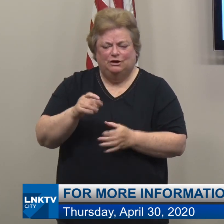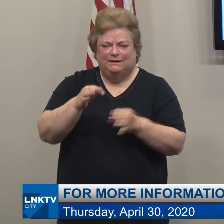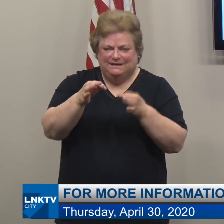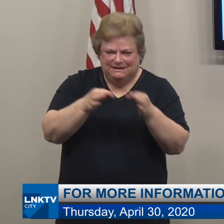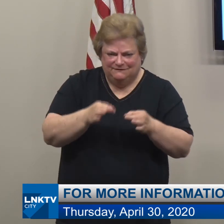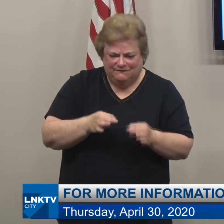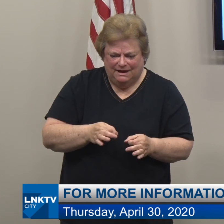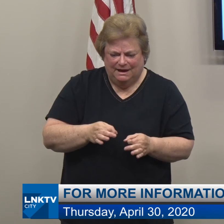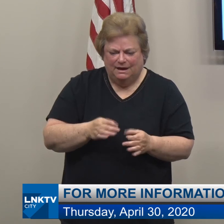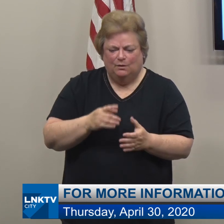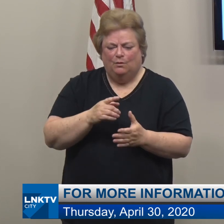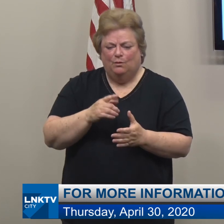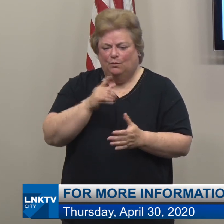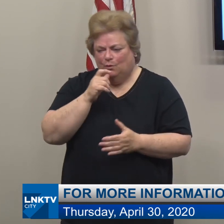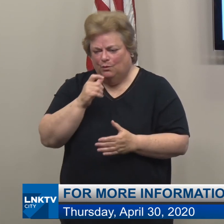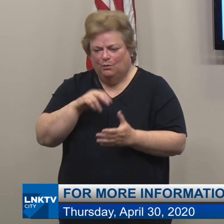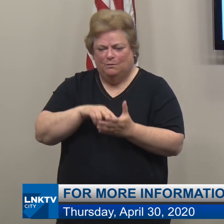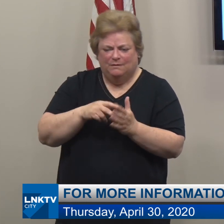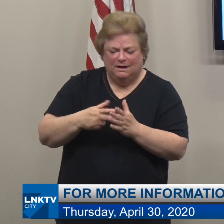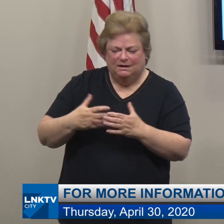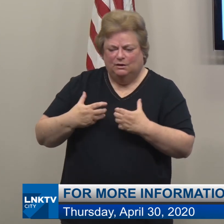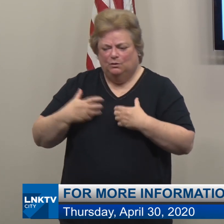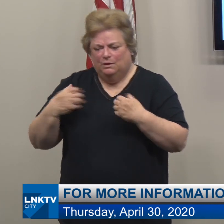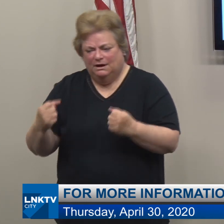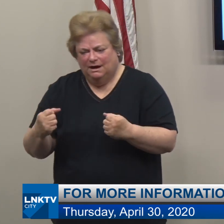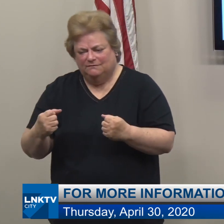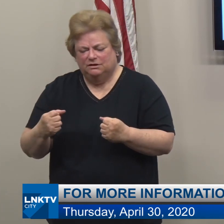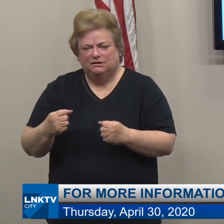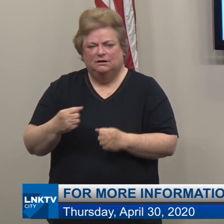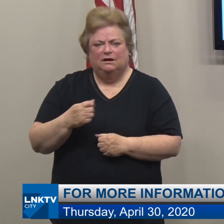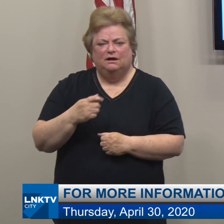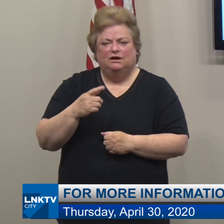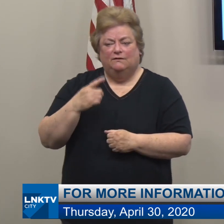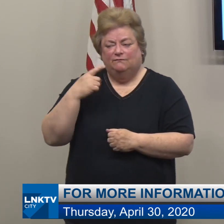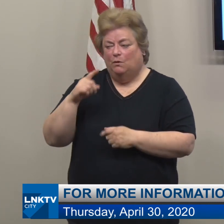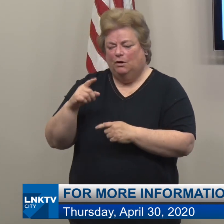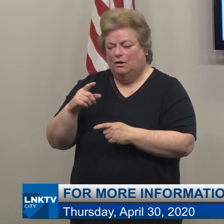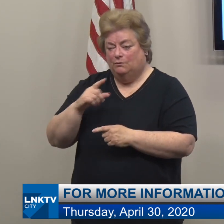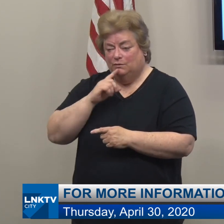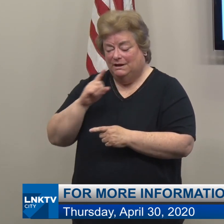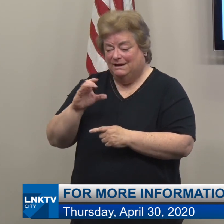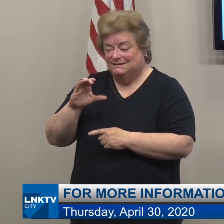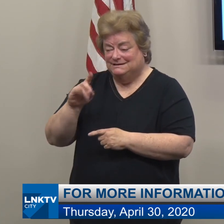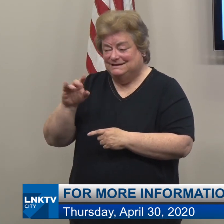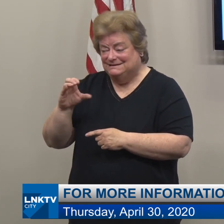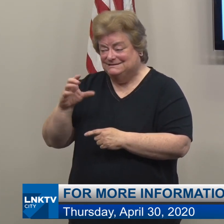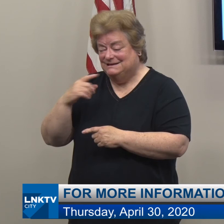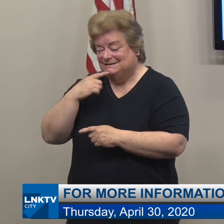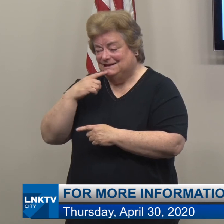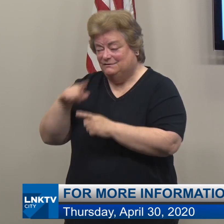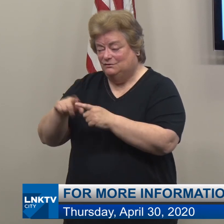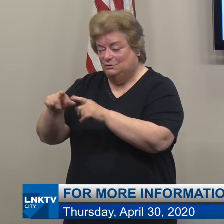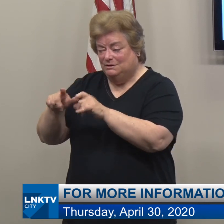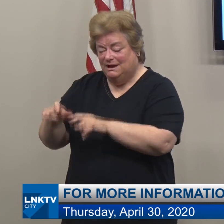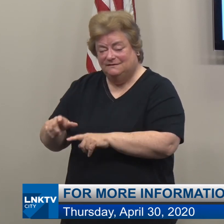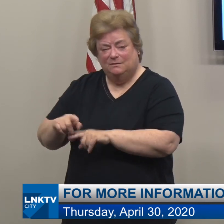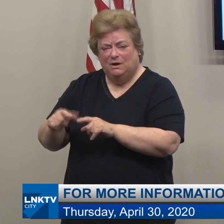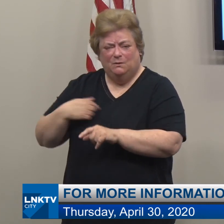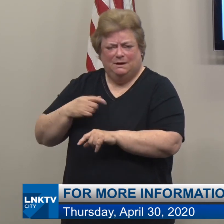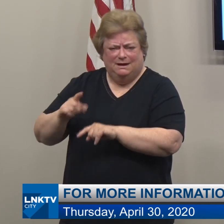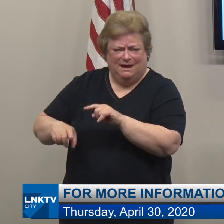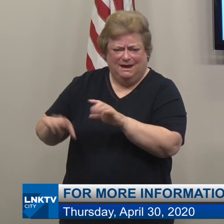define the recovered cases other than the CDC 2 tests, which we know really wasn't possible with the shortage.